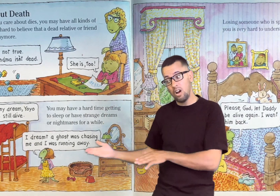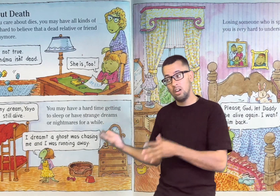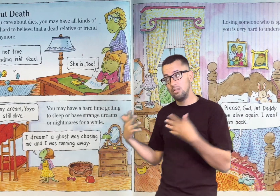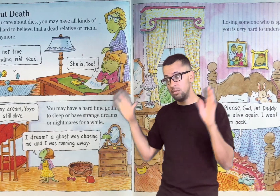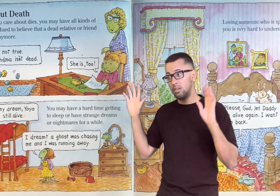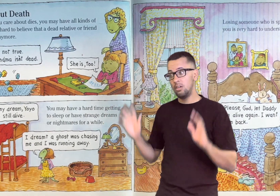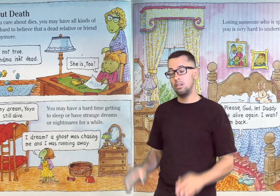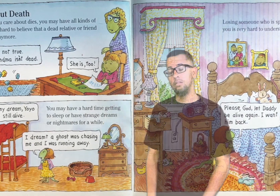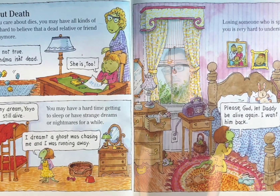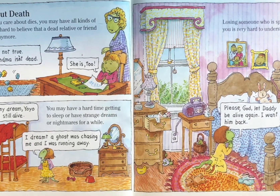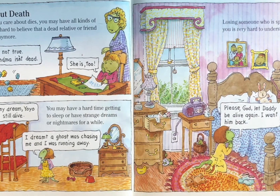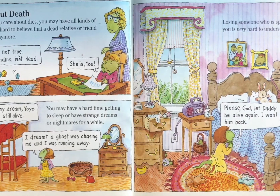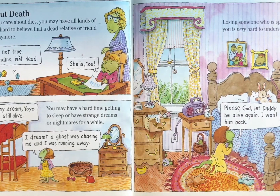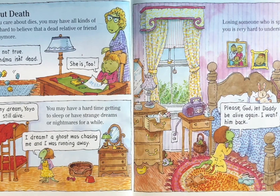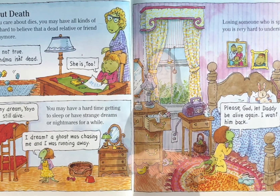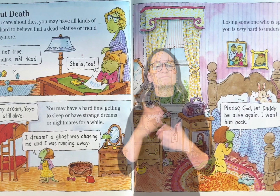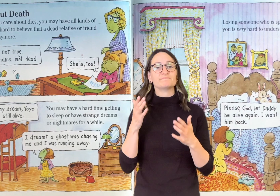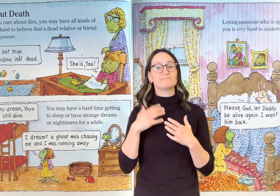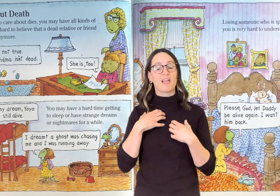She is too.